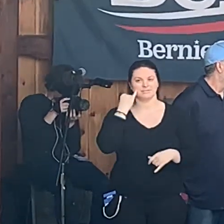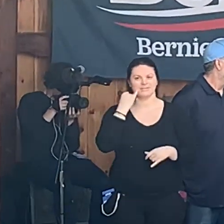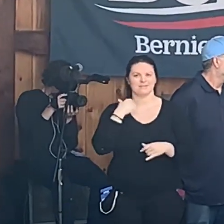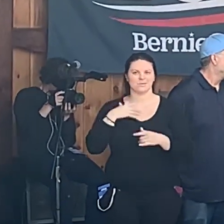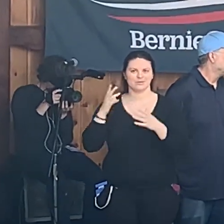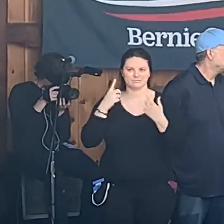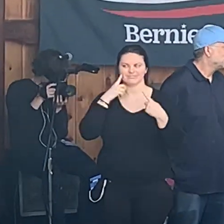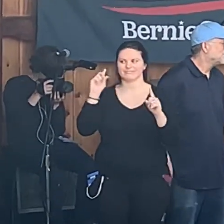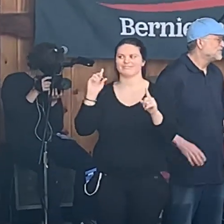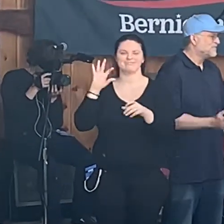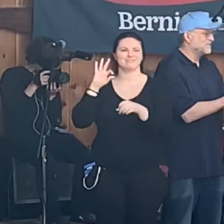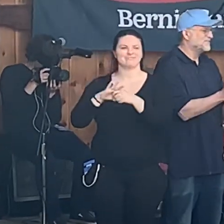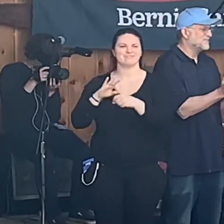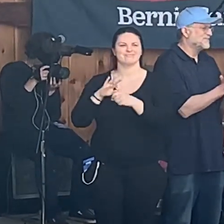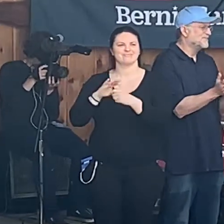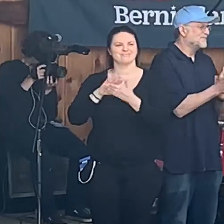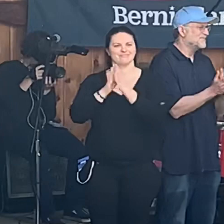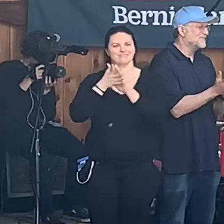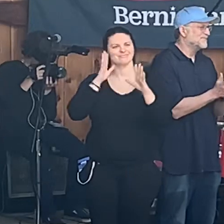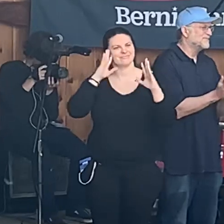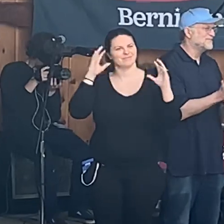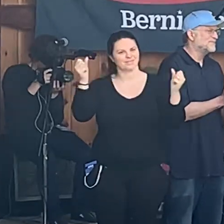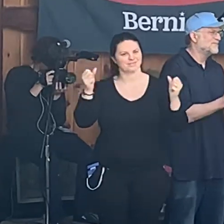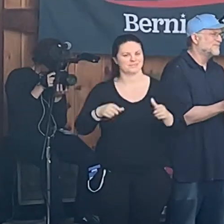guy elected.